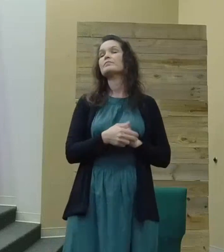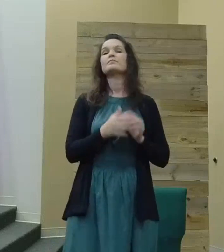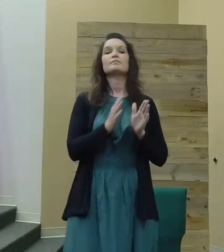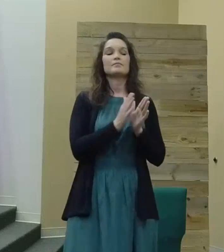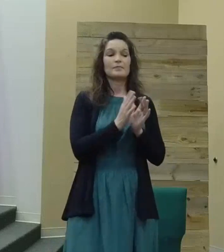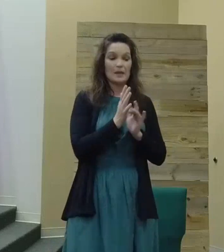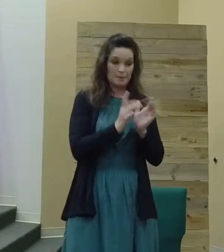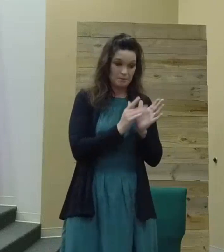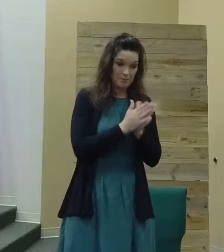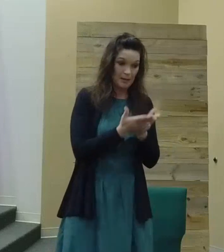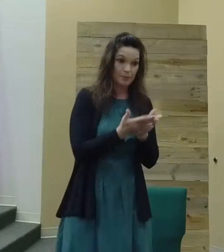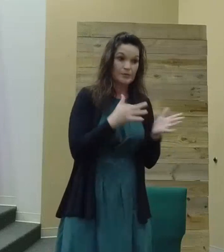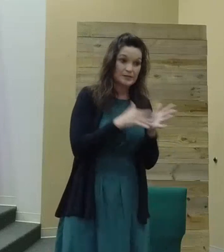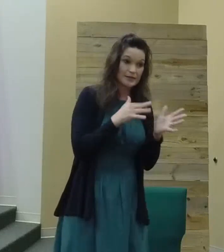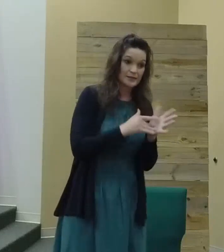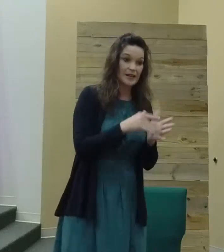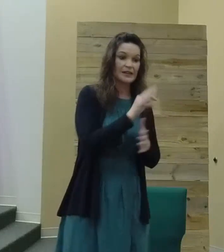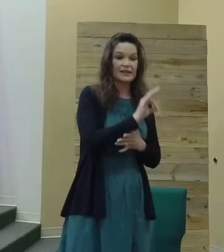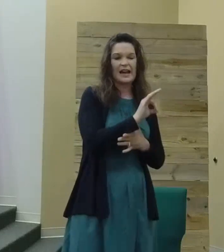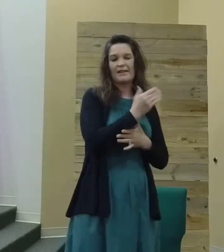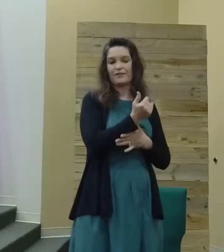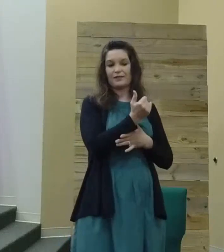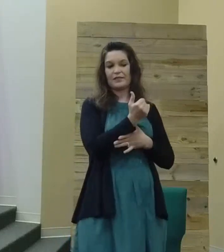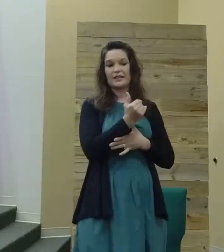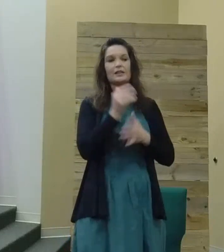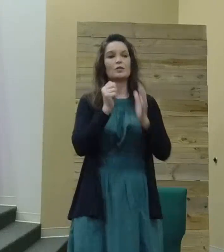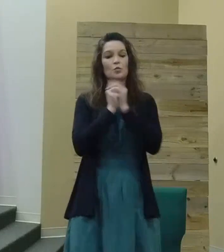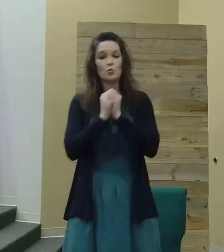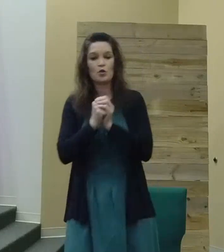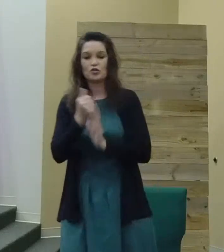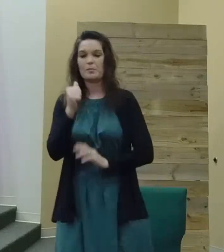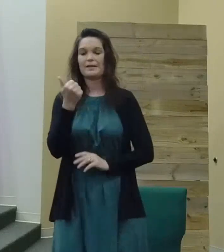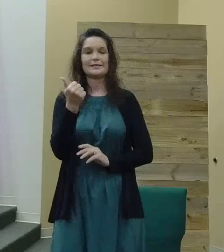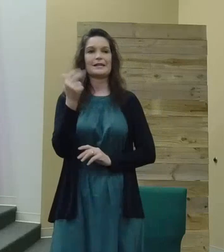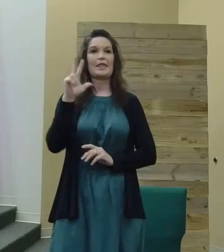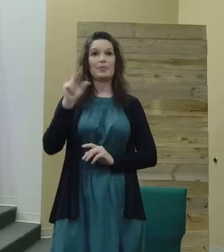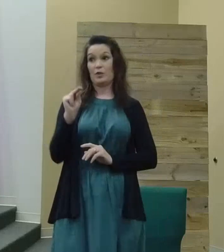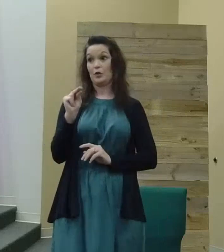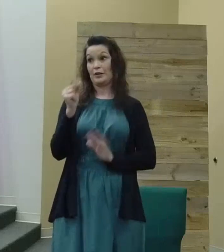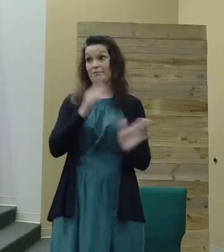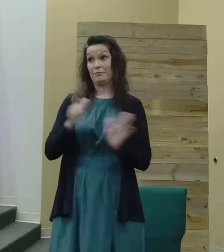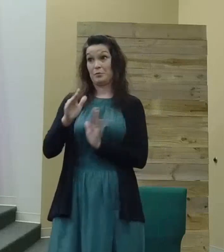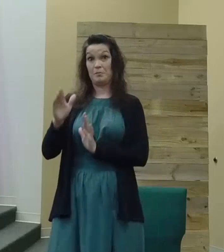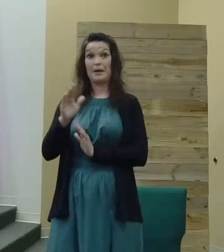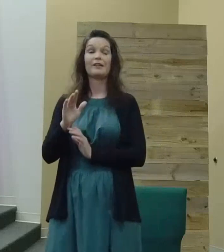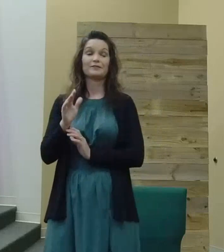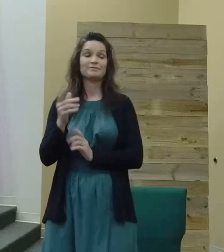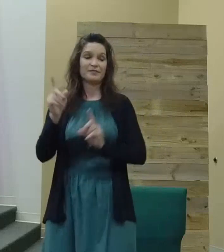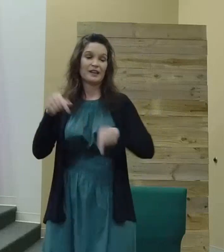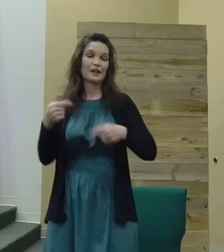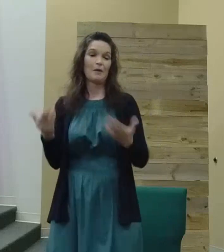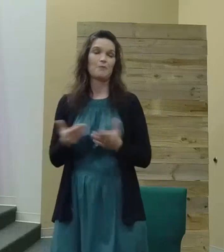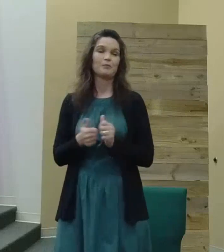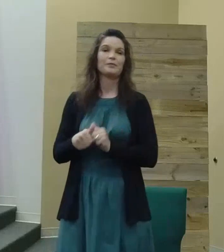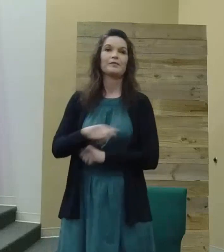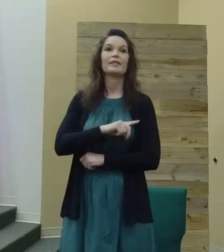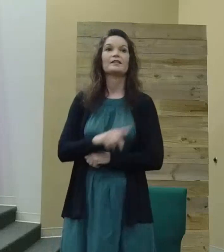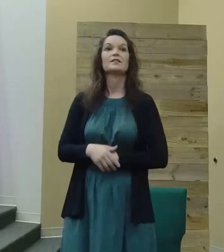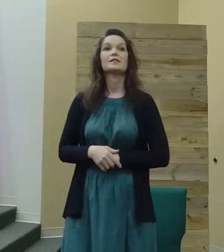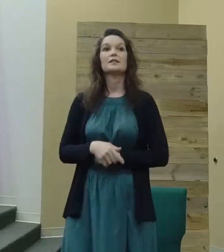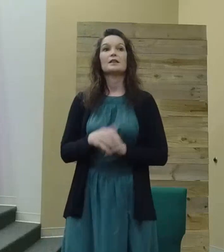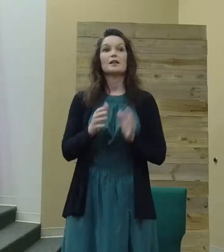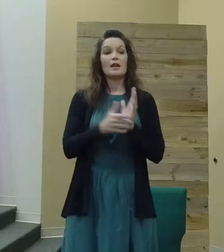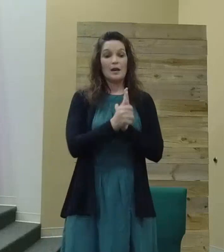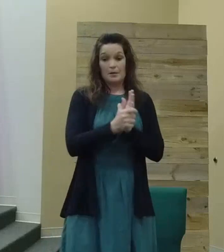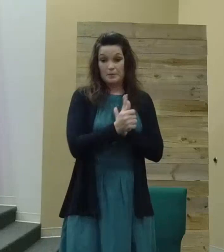morning. Bible study, 9:15, worship at 10:30. So I pray that you'll be prepared and be here for that. You'll see in the